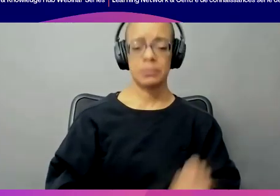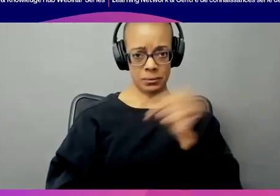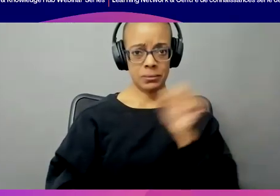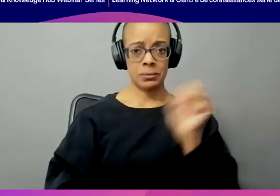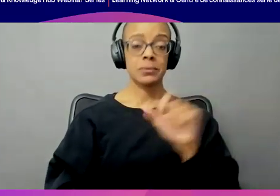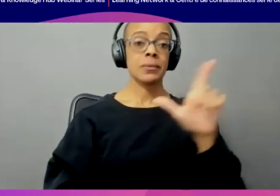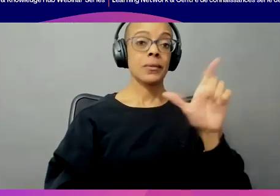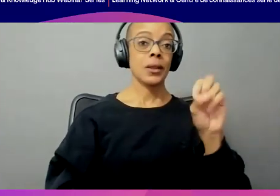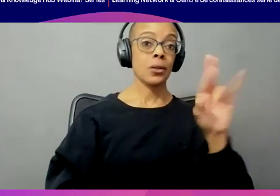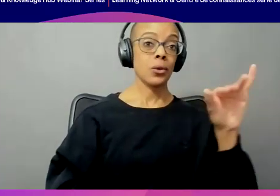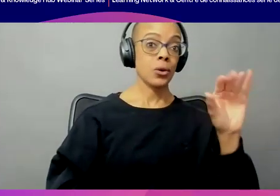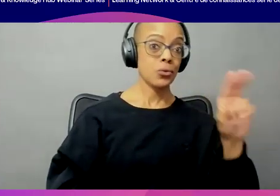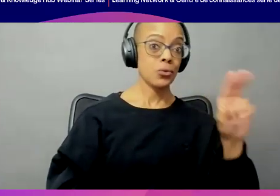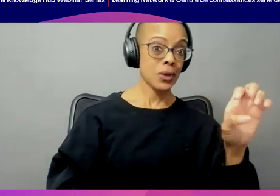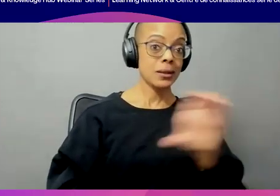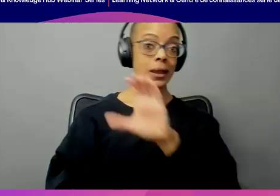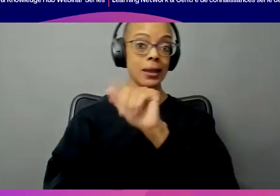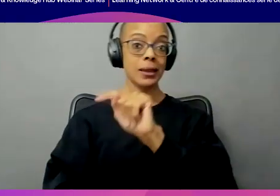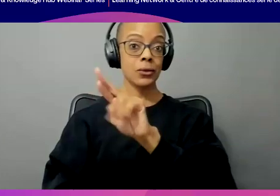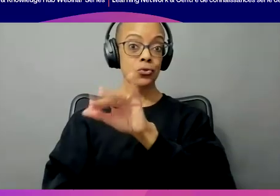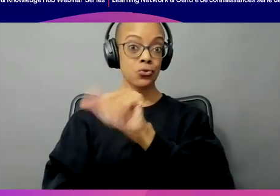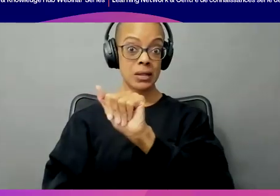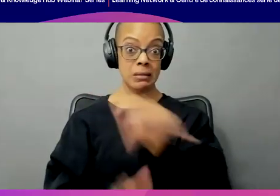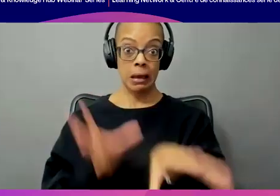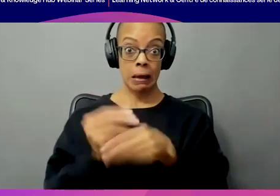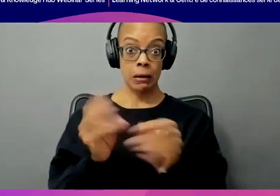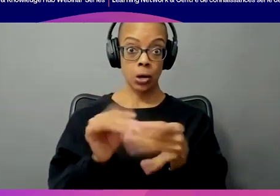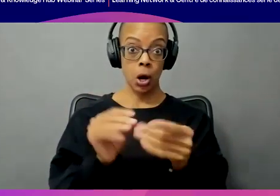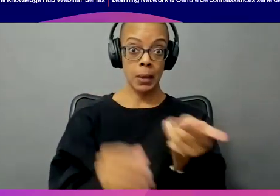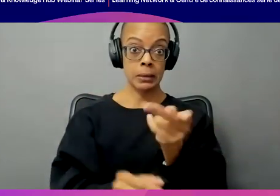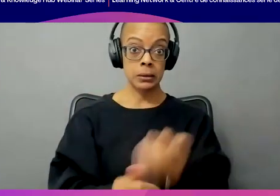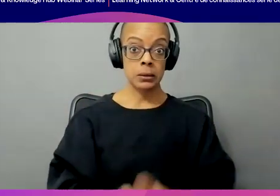Lorraine and Katrina, do either of you want to weigh in on this one?